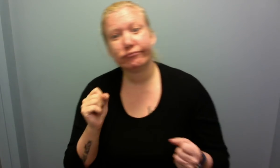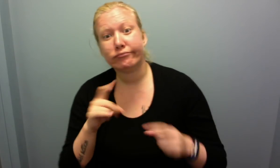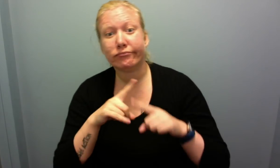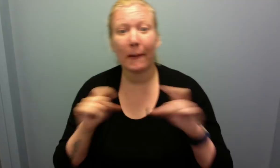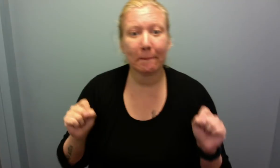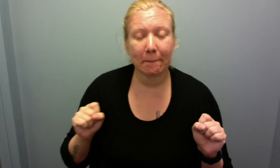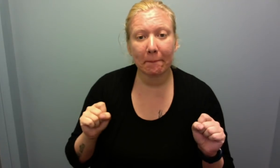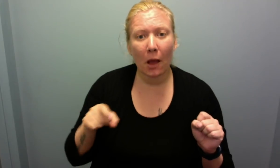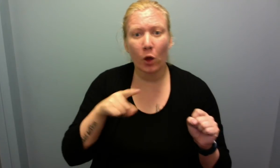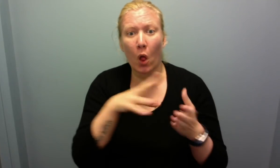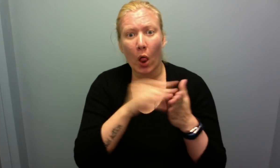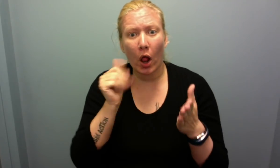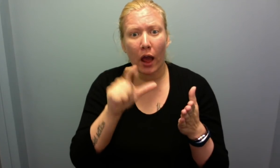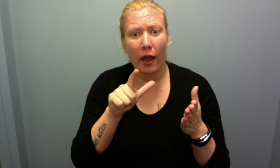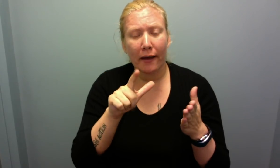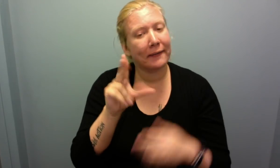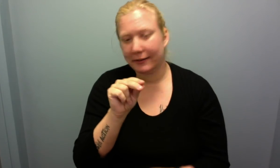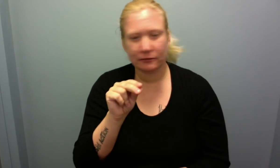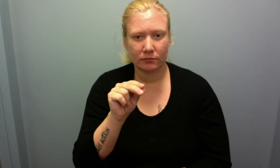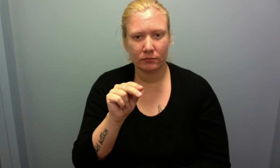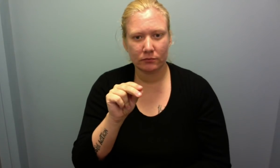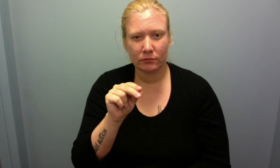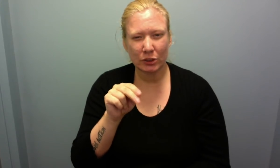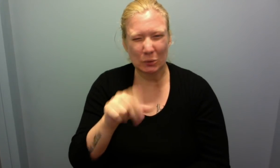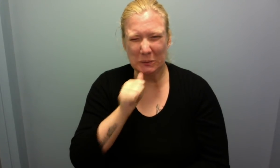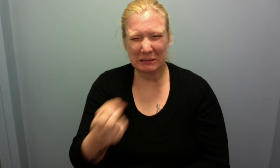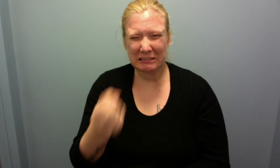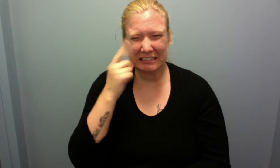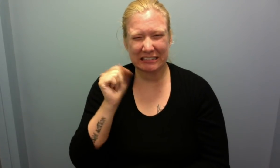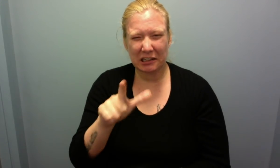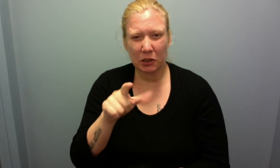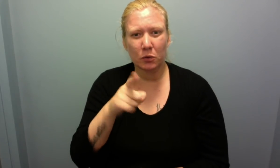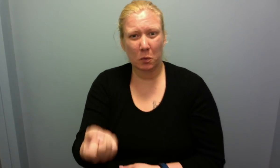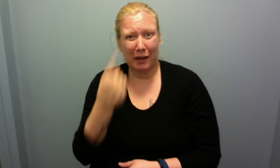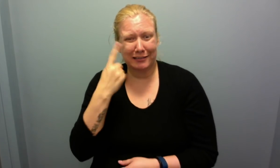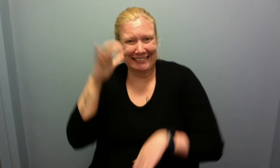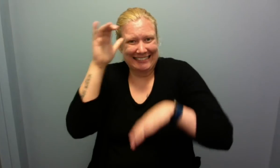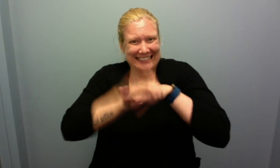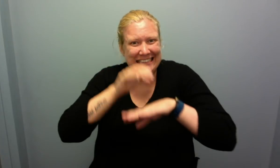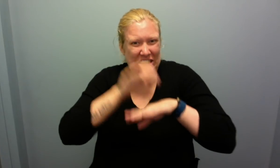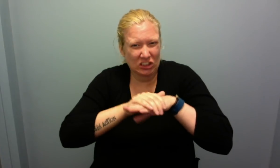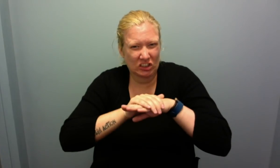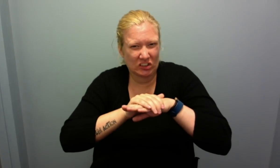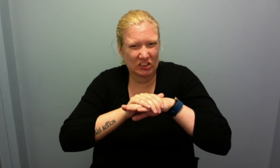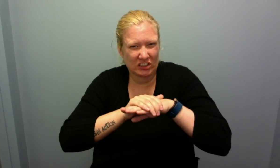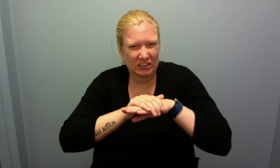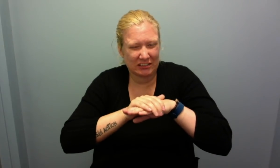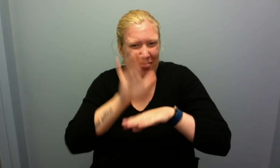Simcomming, which is when you speak at the same time, is not a good way to learn ASL because you're not actually understanding